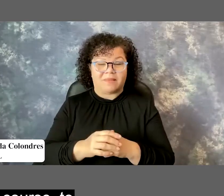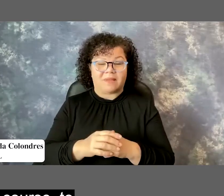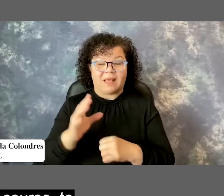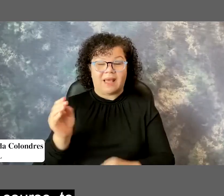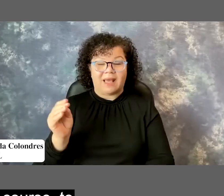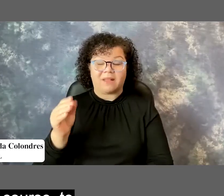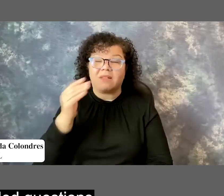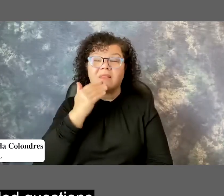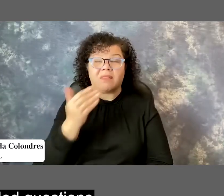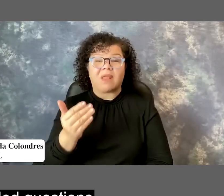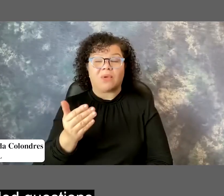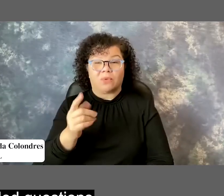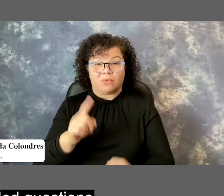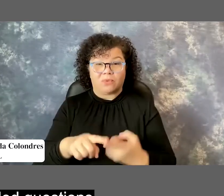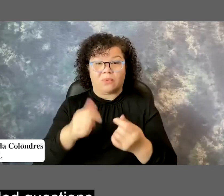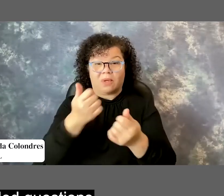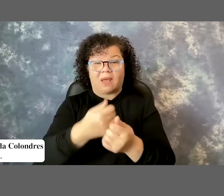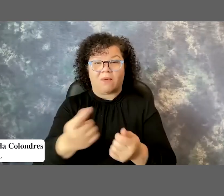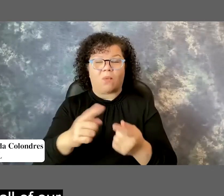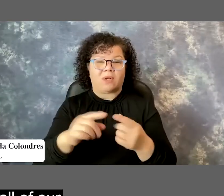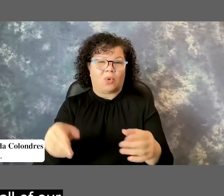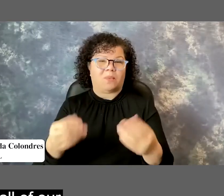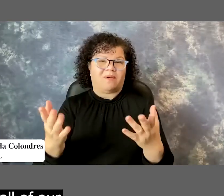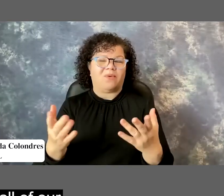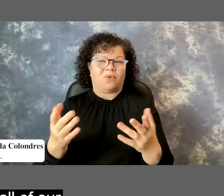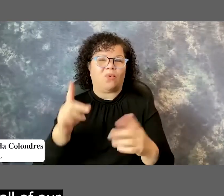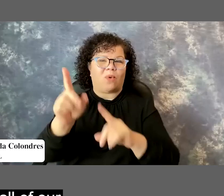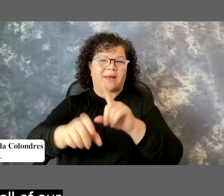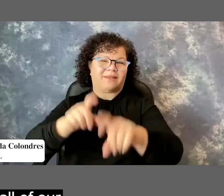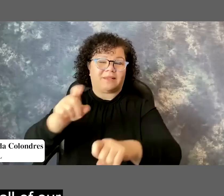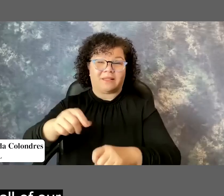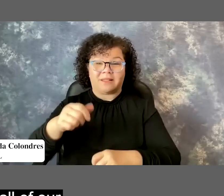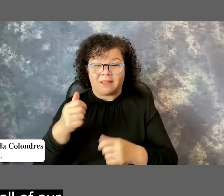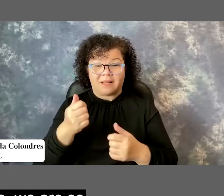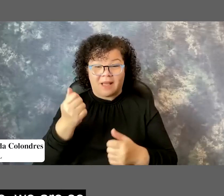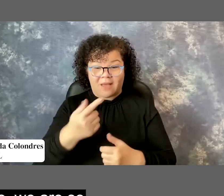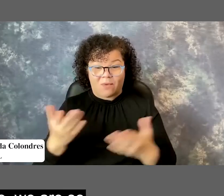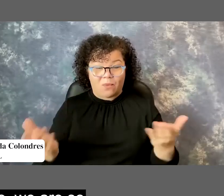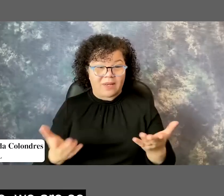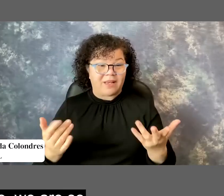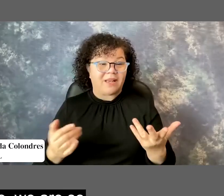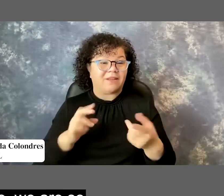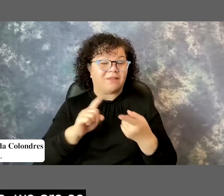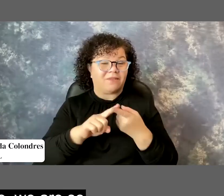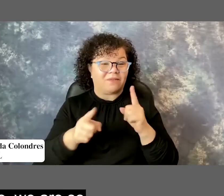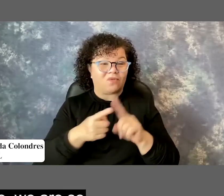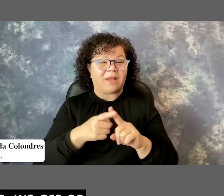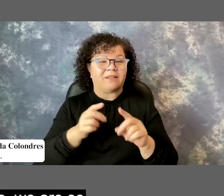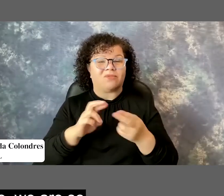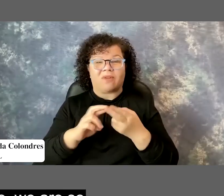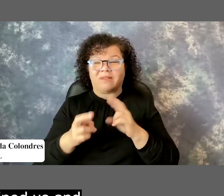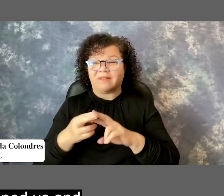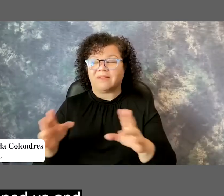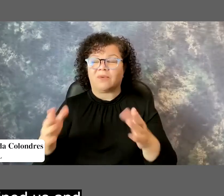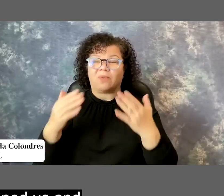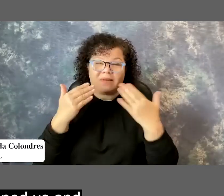And thank you, of course, to everyone who provided questions today, everyone here, all of our friends and relatives. We are so